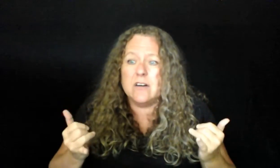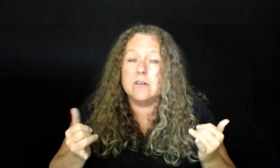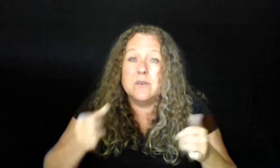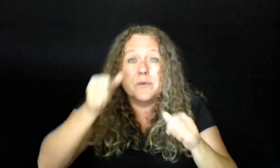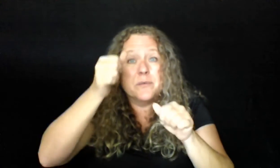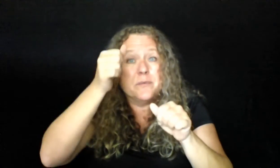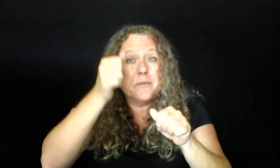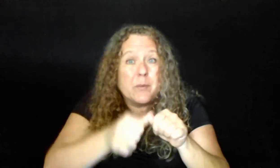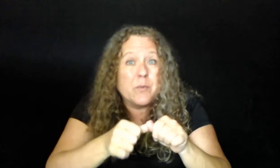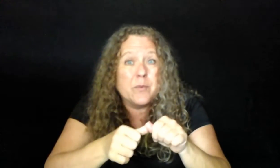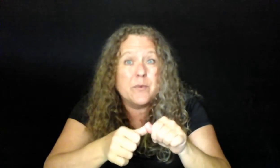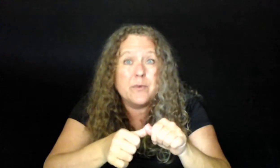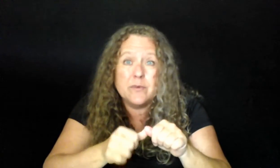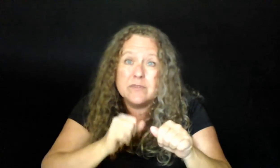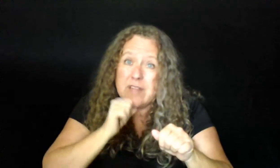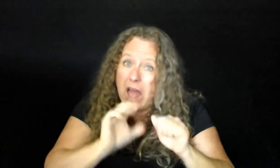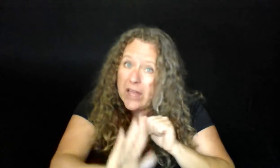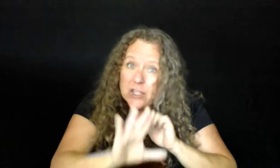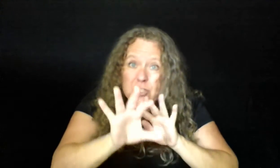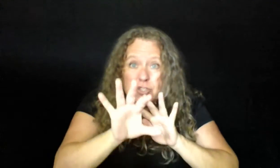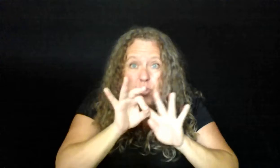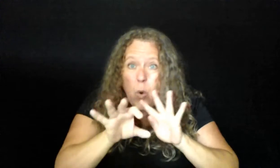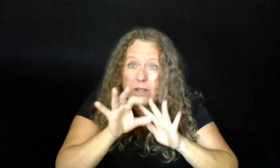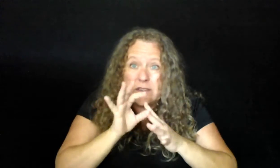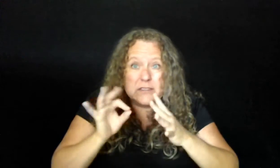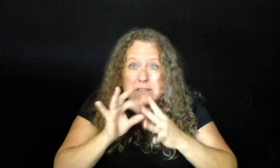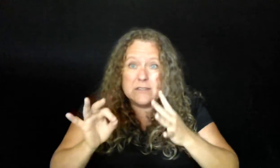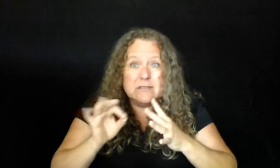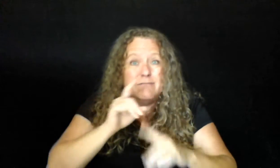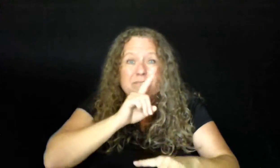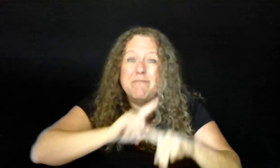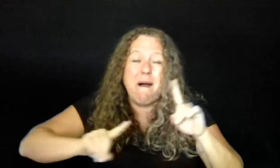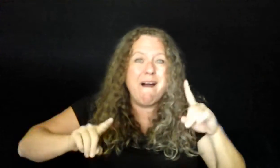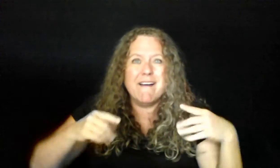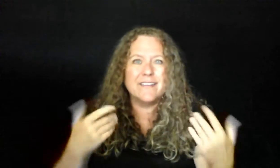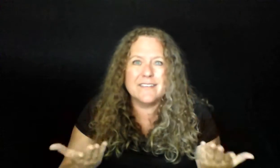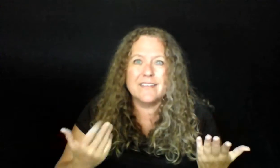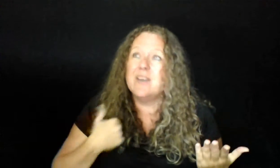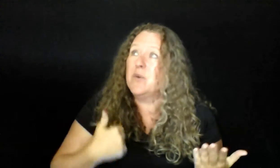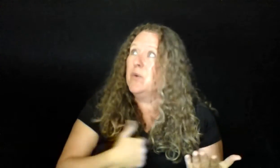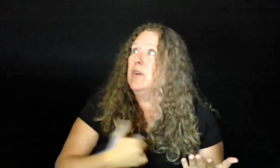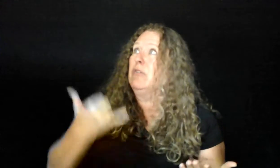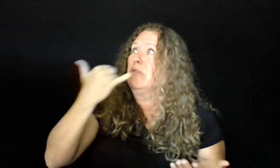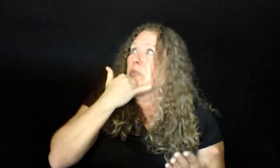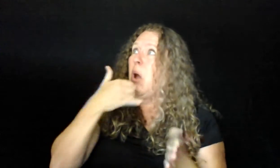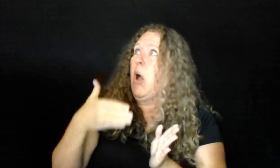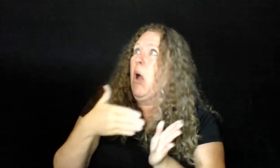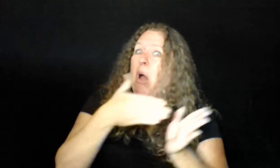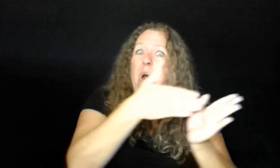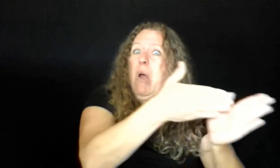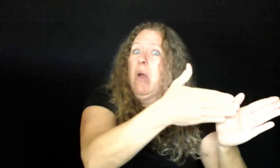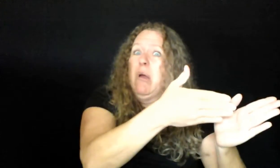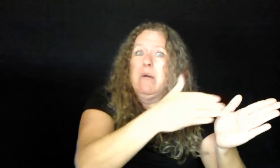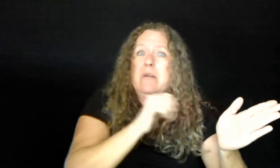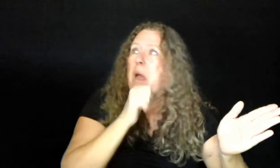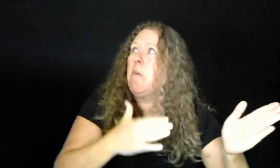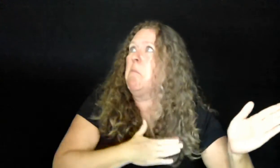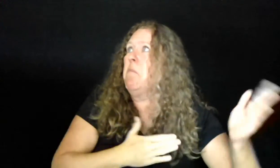doing, or on the wrong course because of the actions of someone else, there's still time. for a